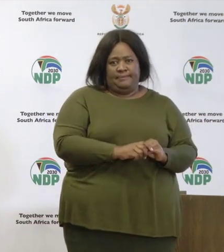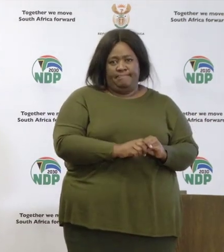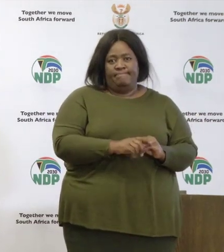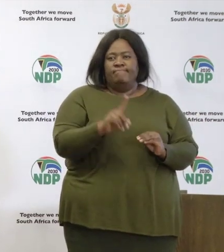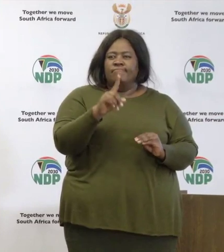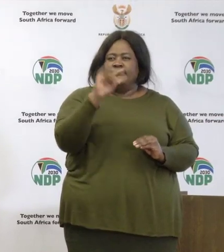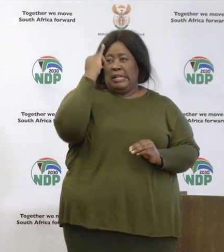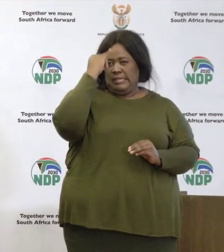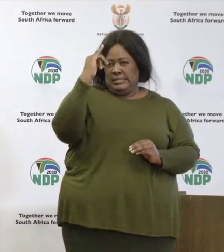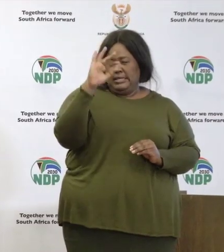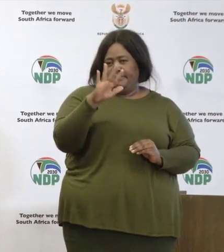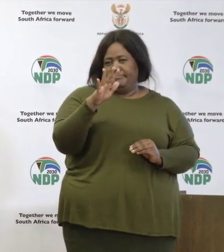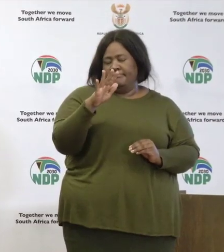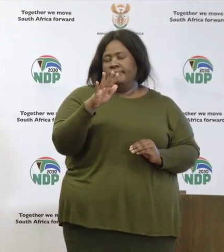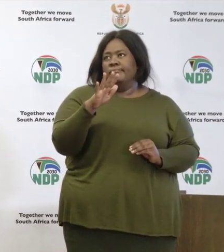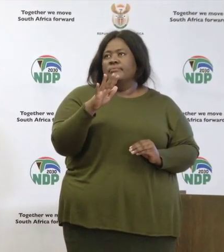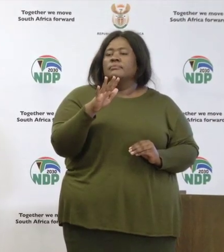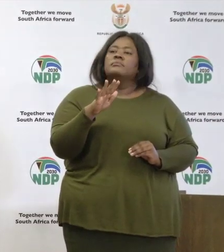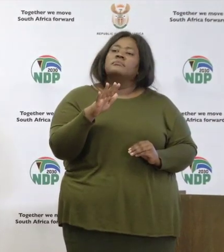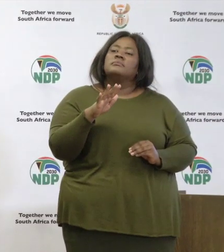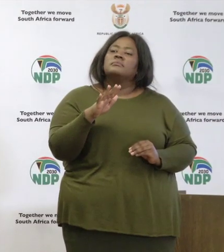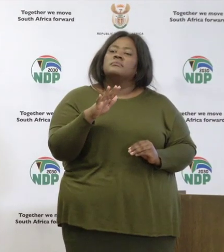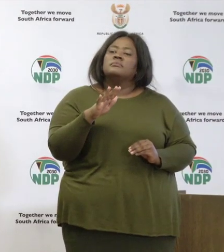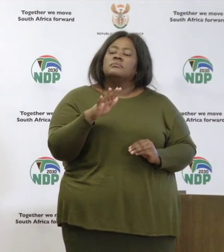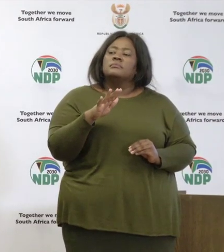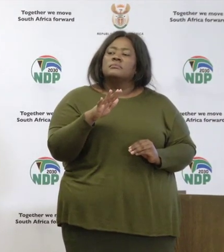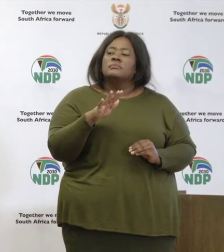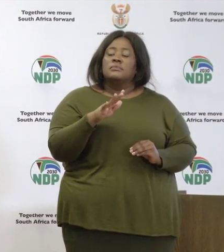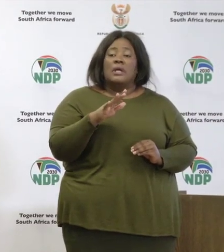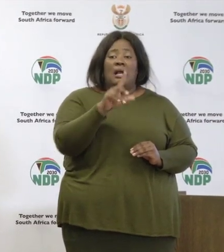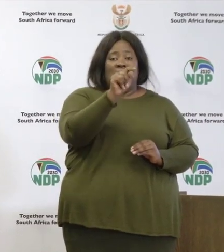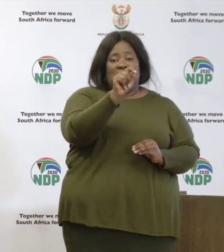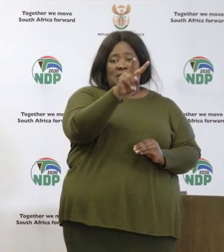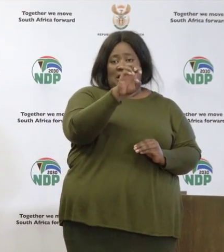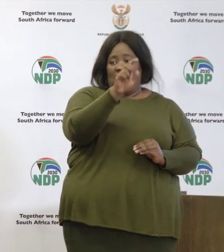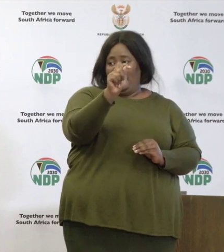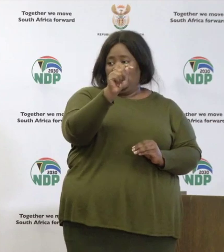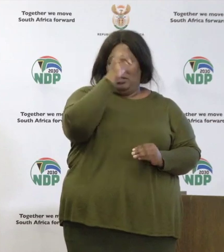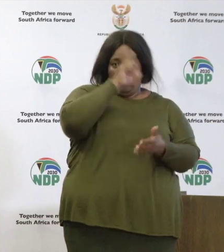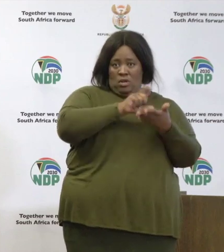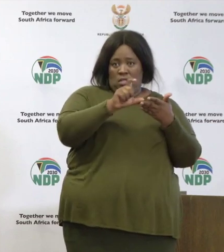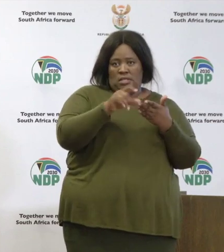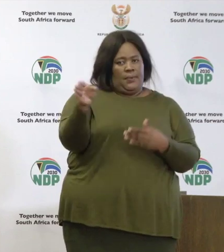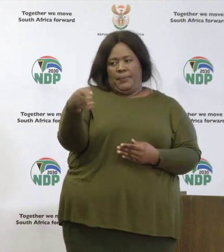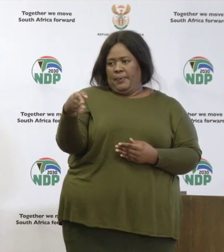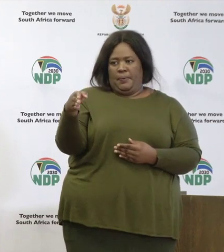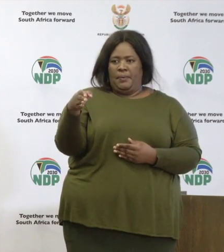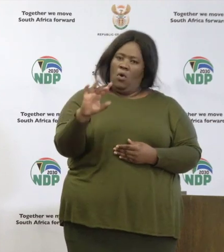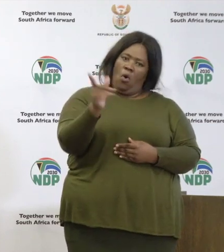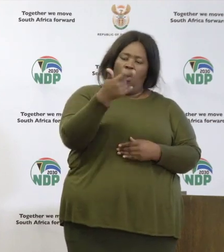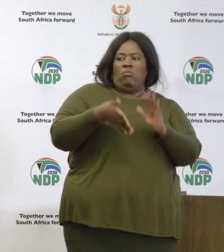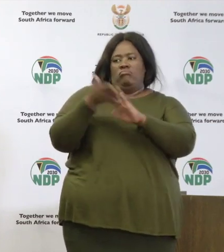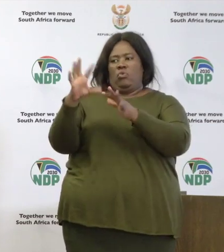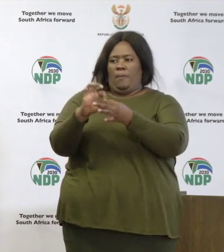idea, none of the students at our TVET colleges are in their residences. They've all gone home.